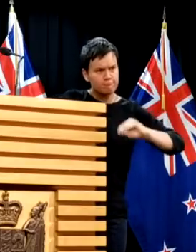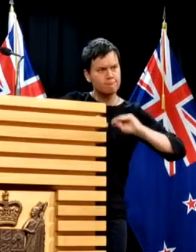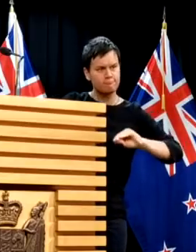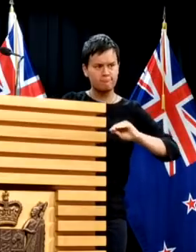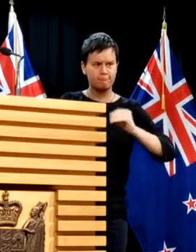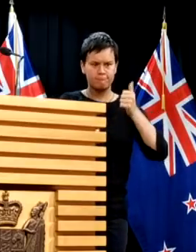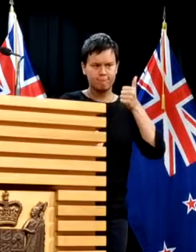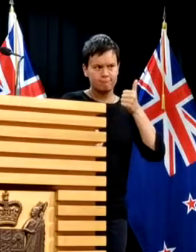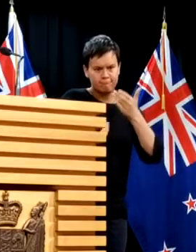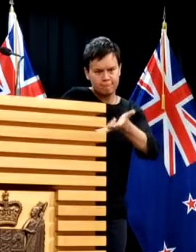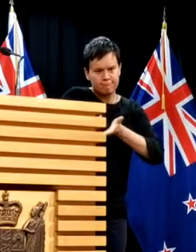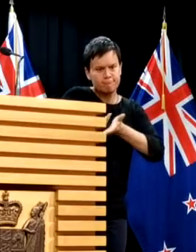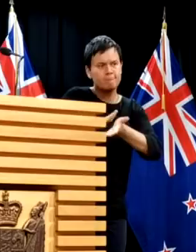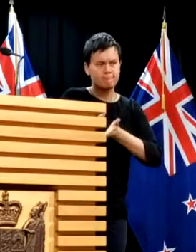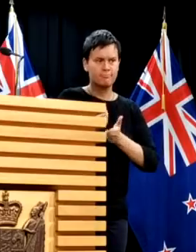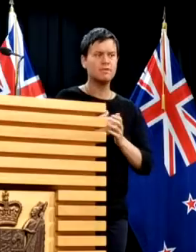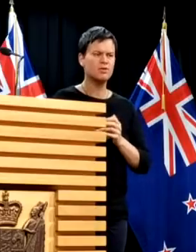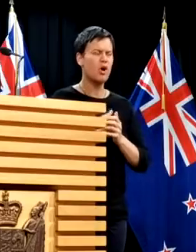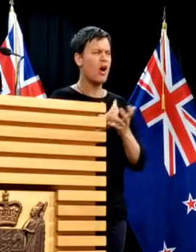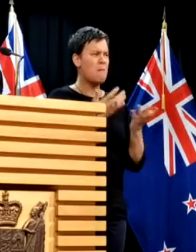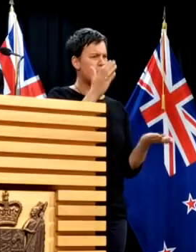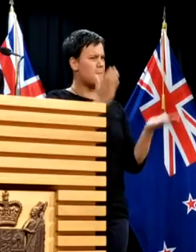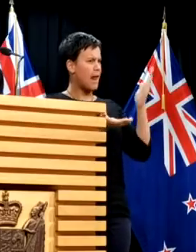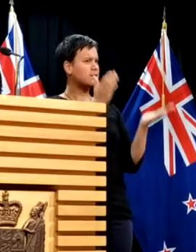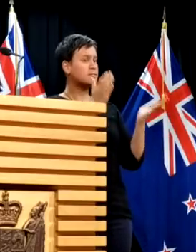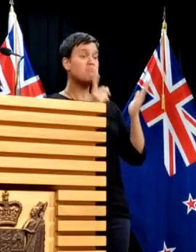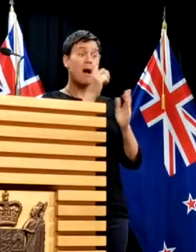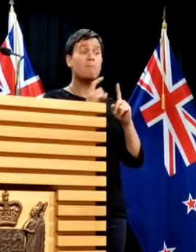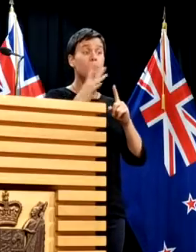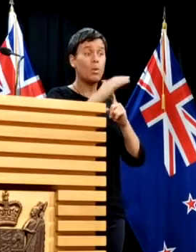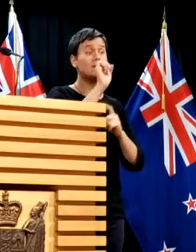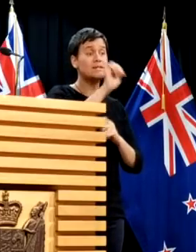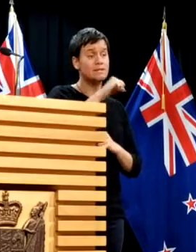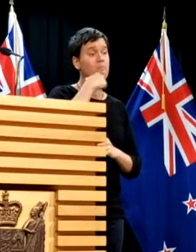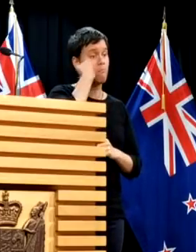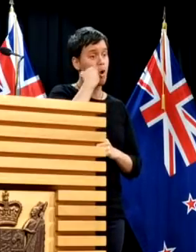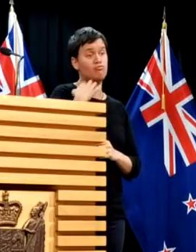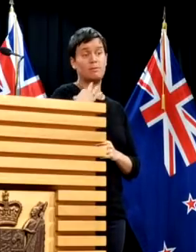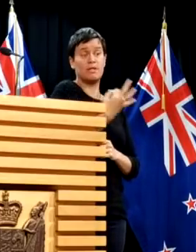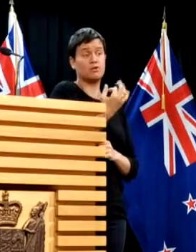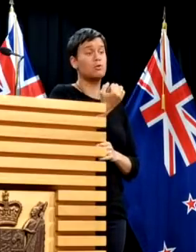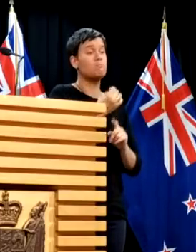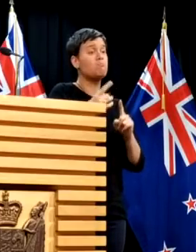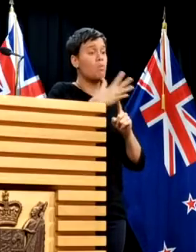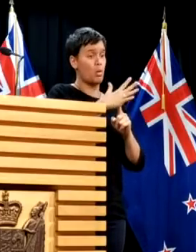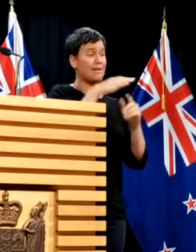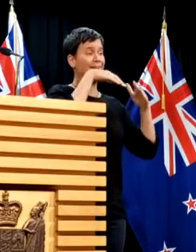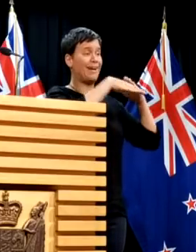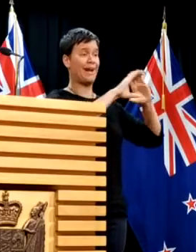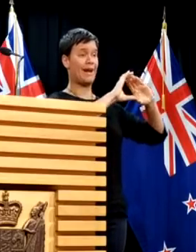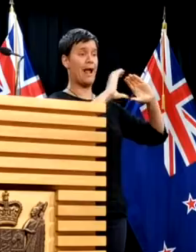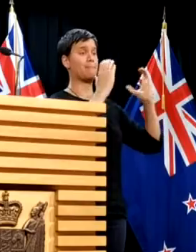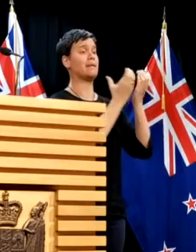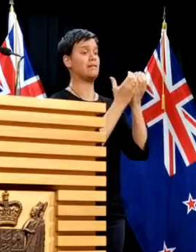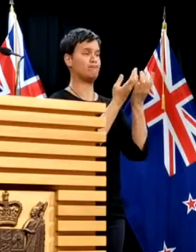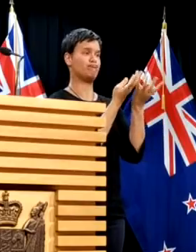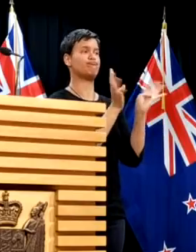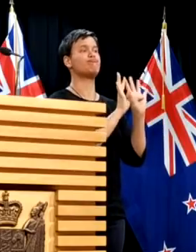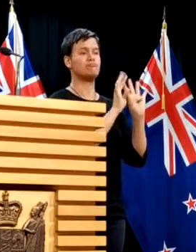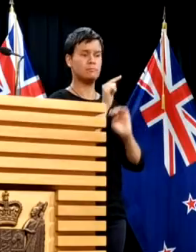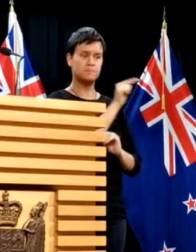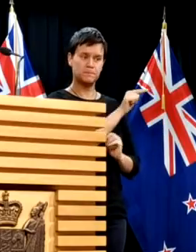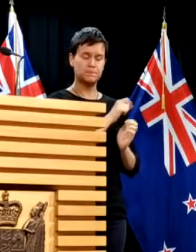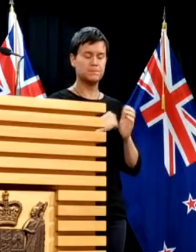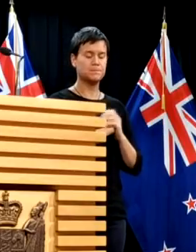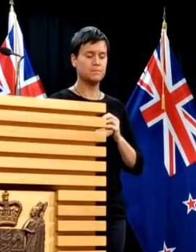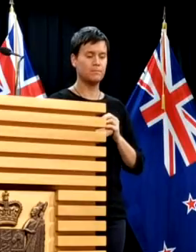the Cabinet table and beyond. So it is a key factor for me. Also, the fact that we have been given a strong message of